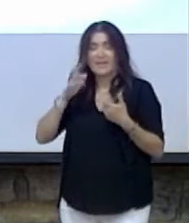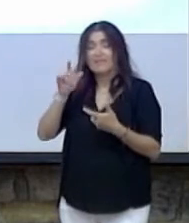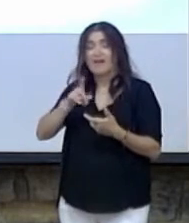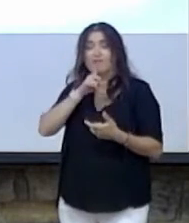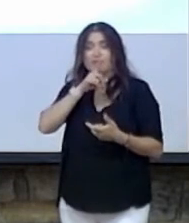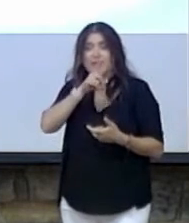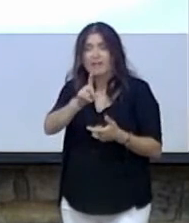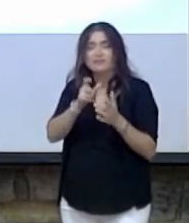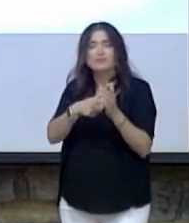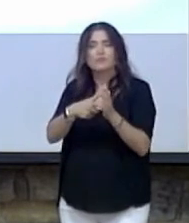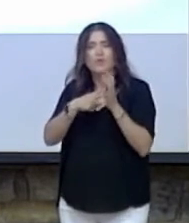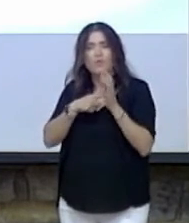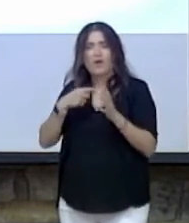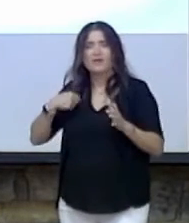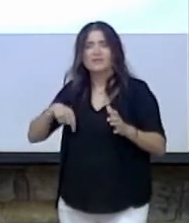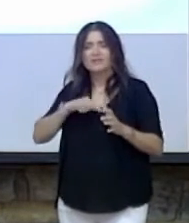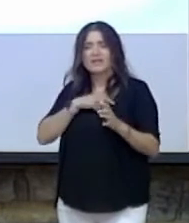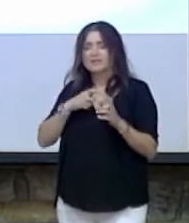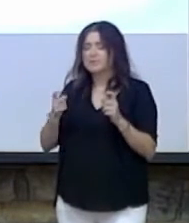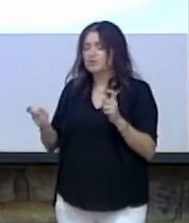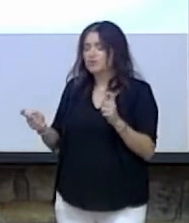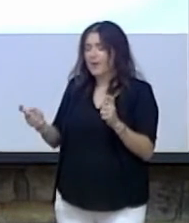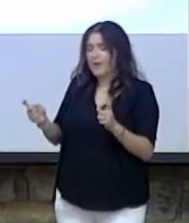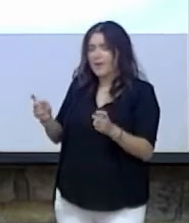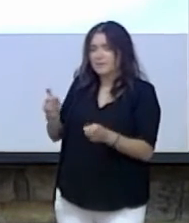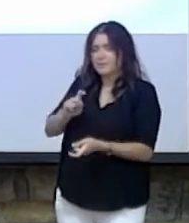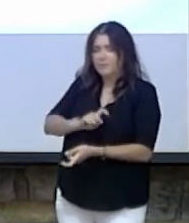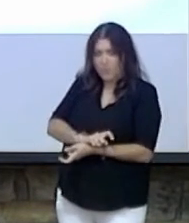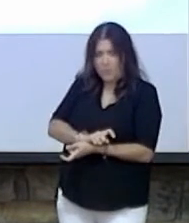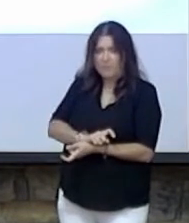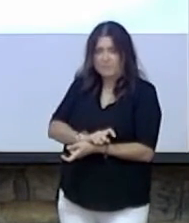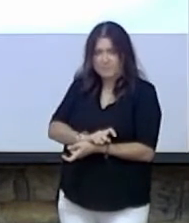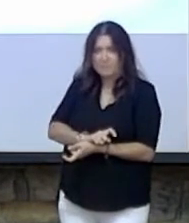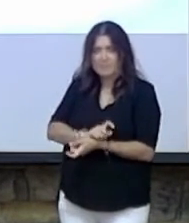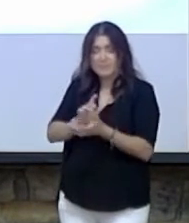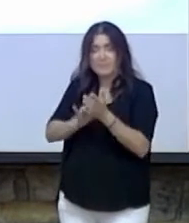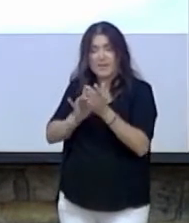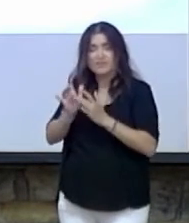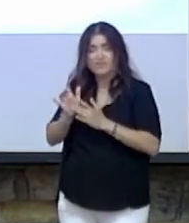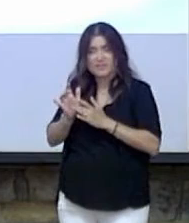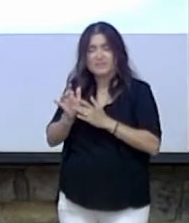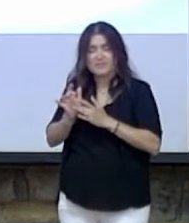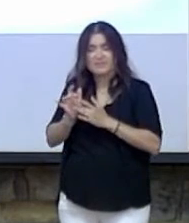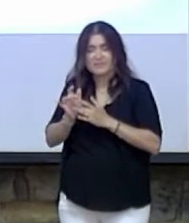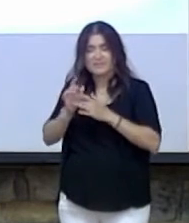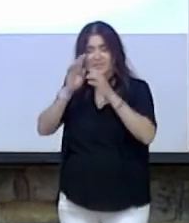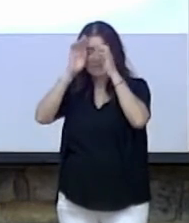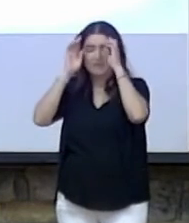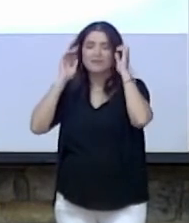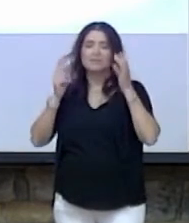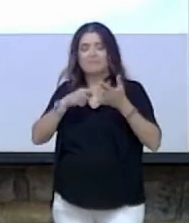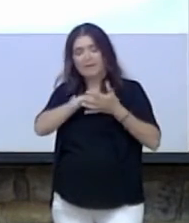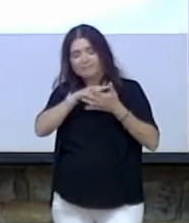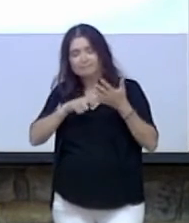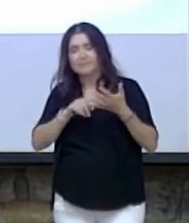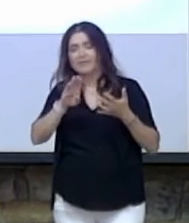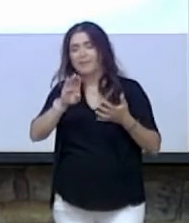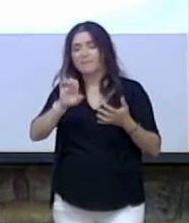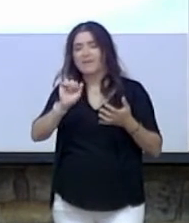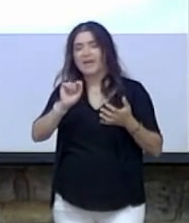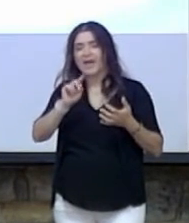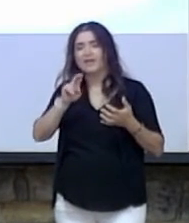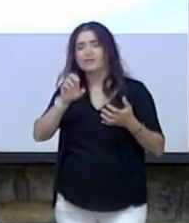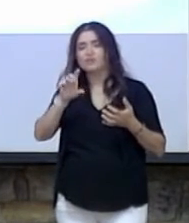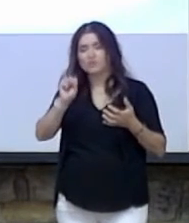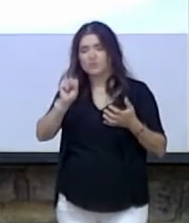reality requires us to be transformed by Jesus, the very heart of these Beatitudes that Jesus spoke in verses 3